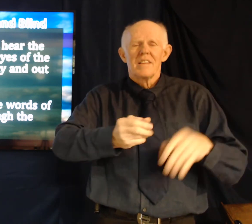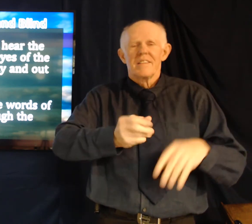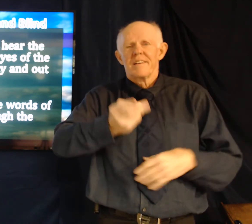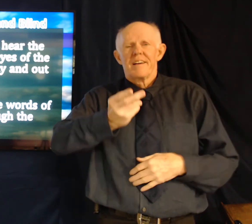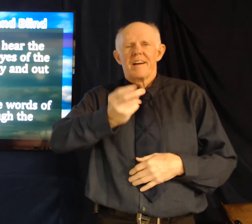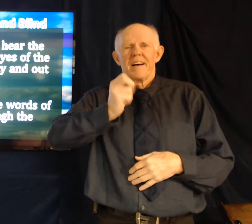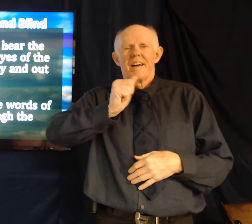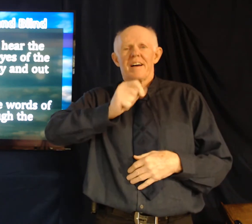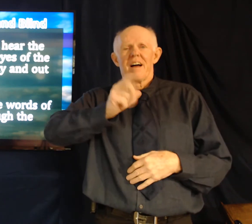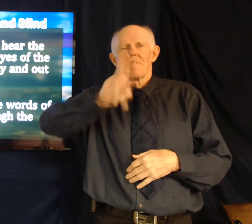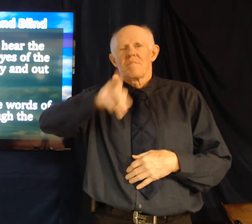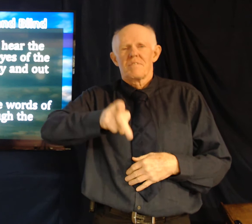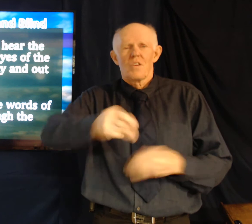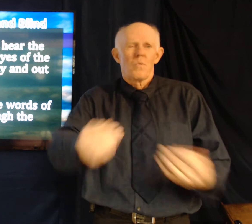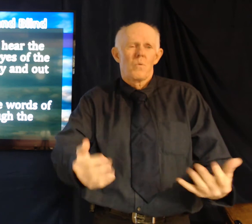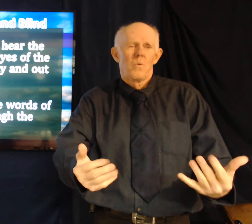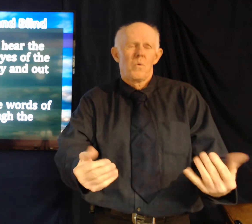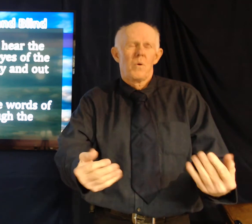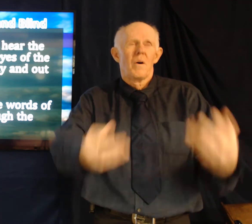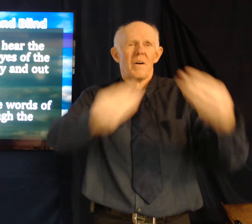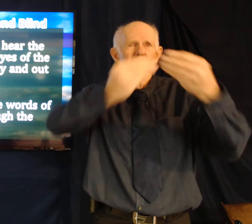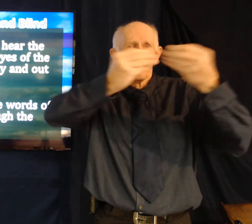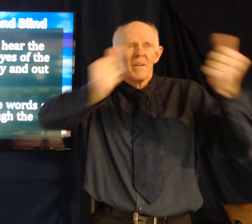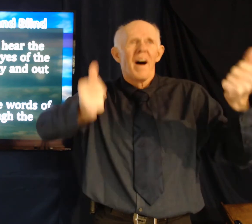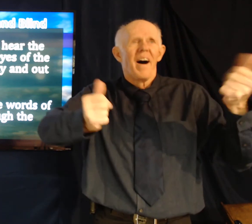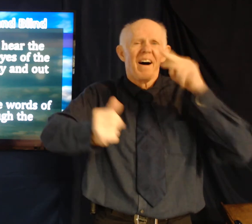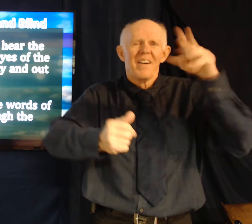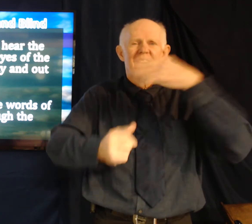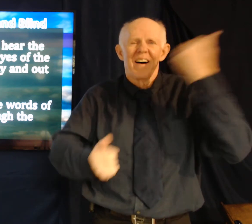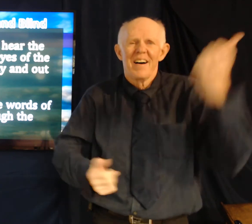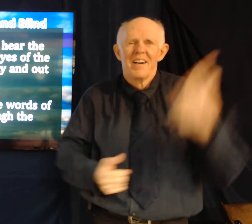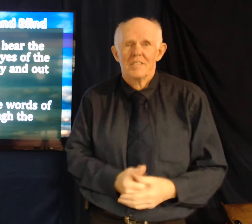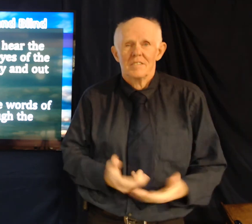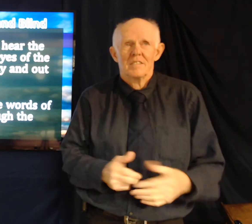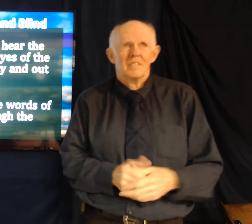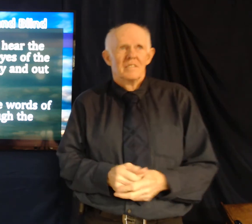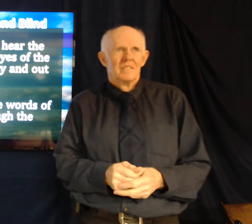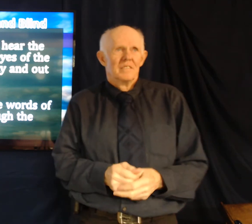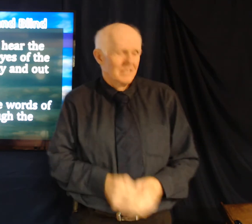It's not clear. It's we turn the engine on and we warm it up and it's better.